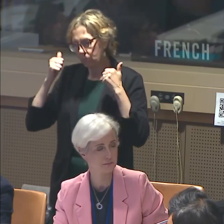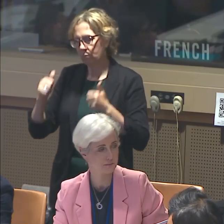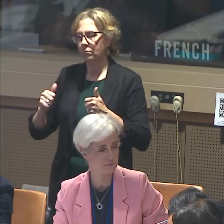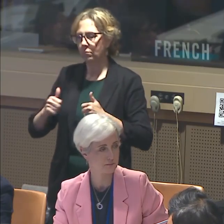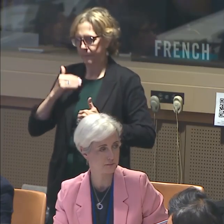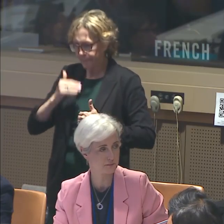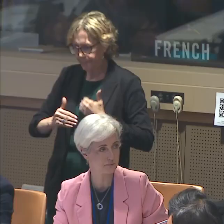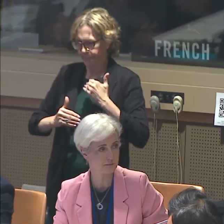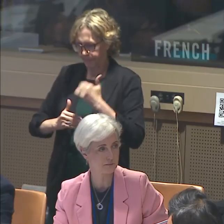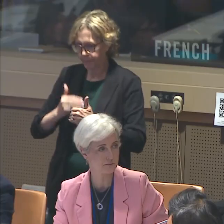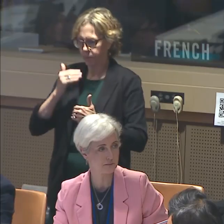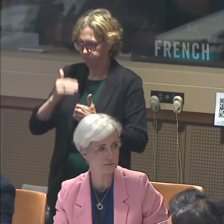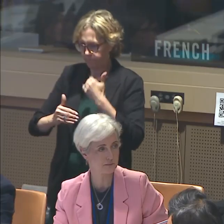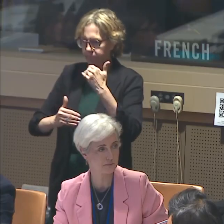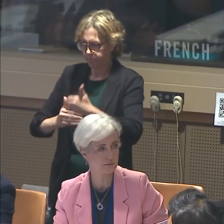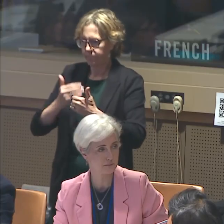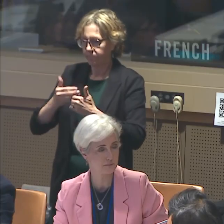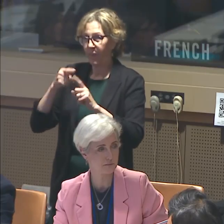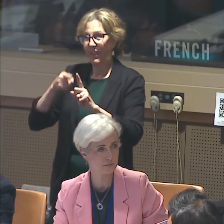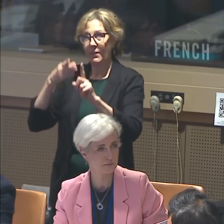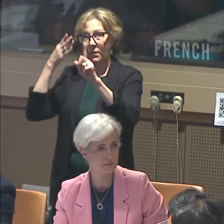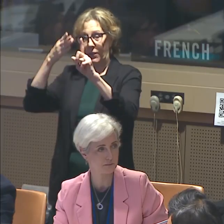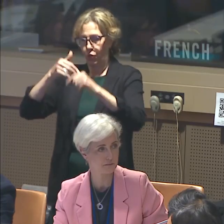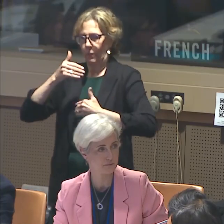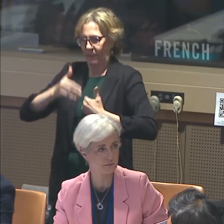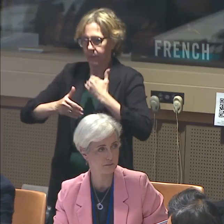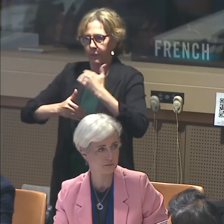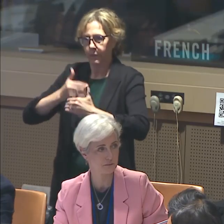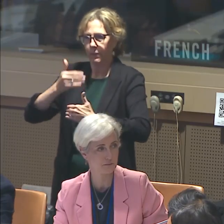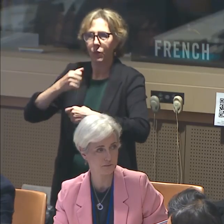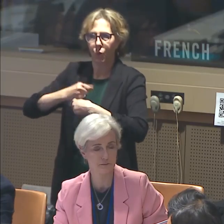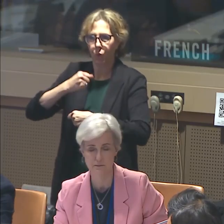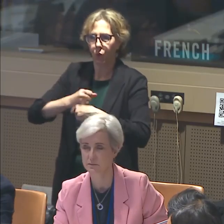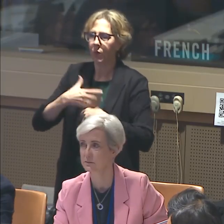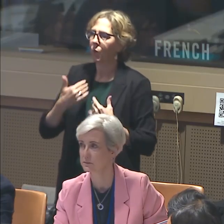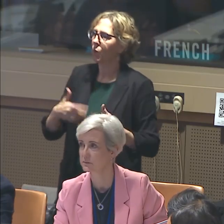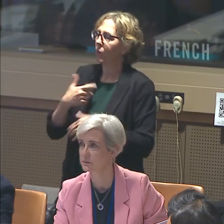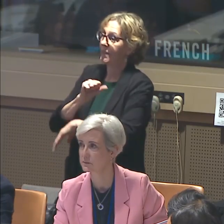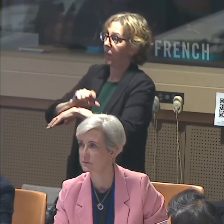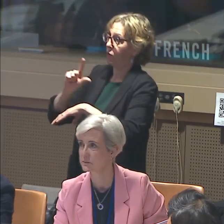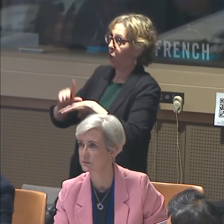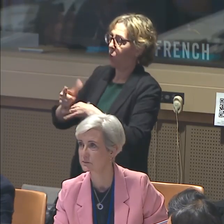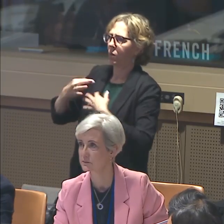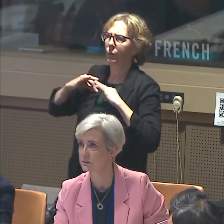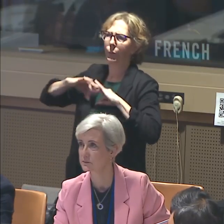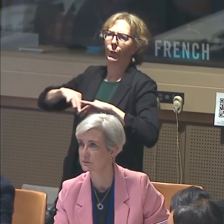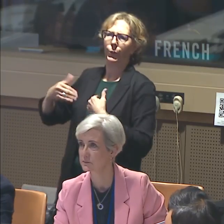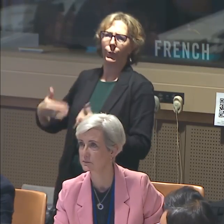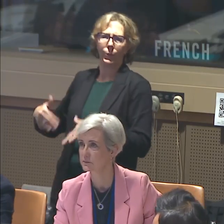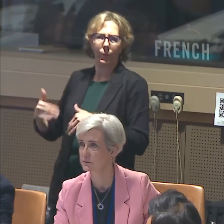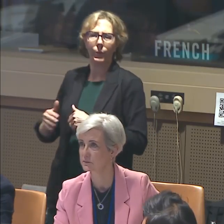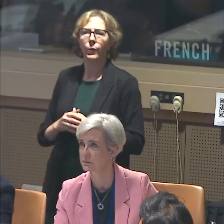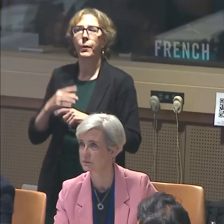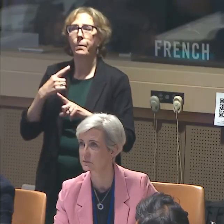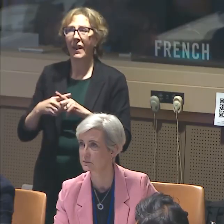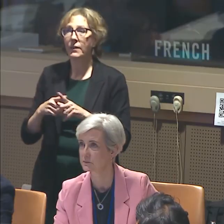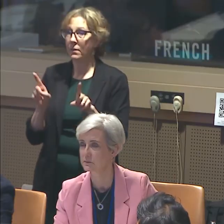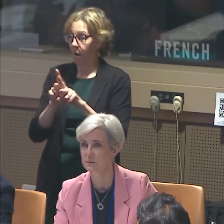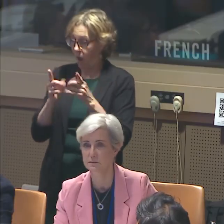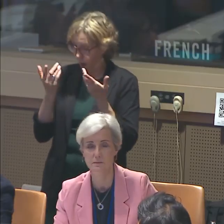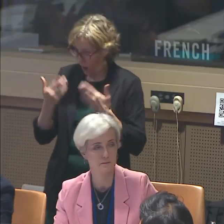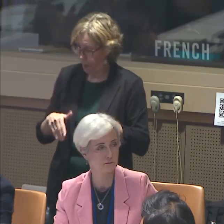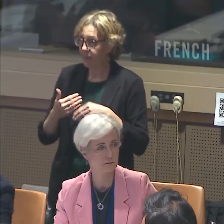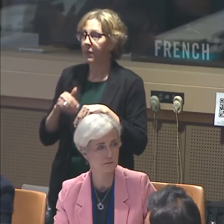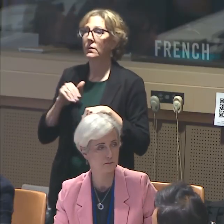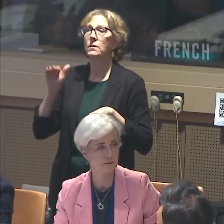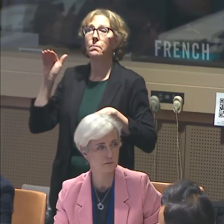And that's important not only for Sierra Leone, but also for the work that is being done now in Zimbabwe, in Zambia,